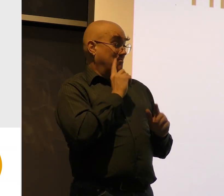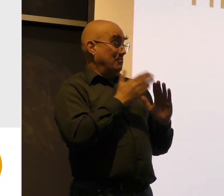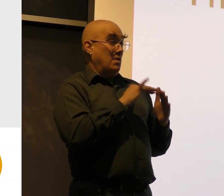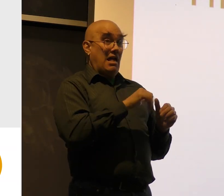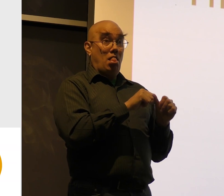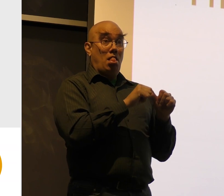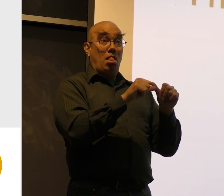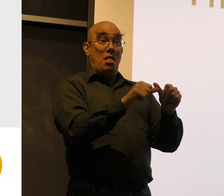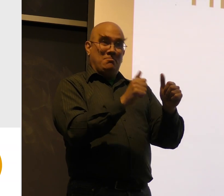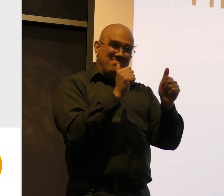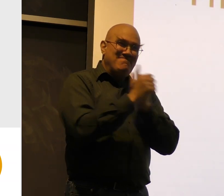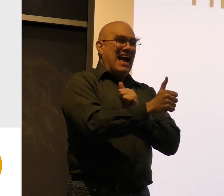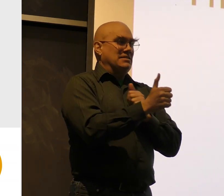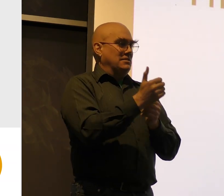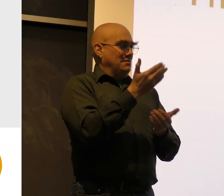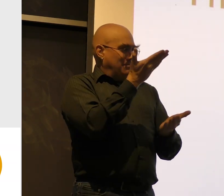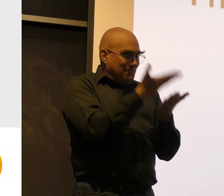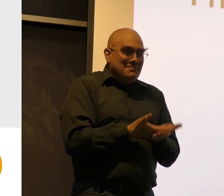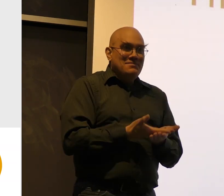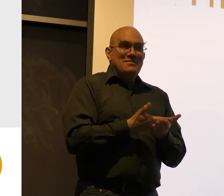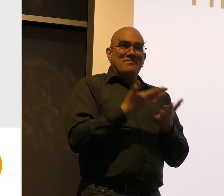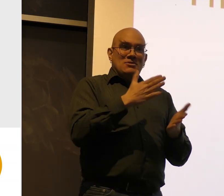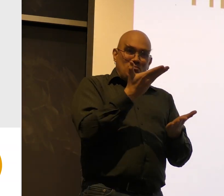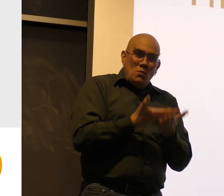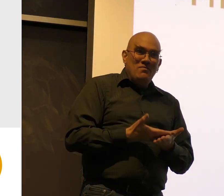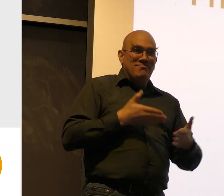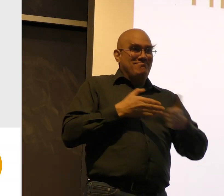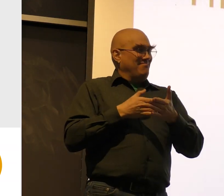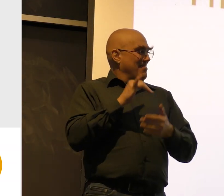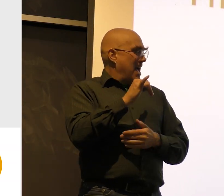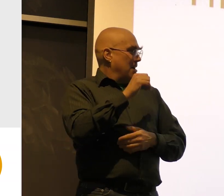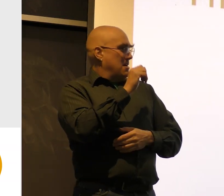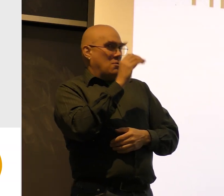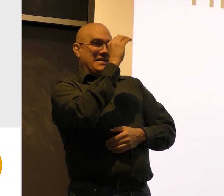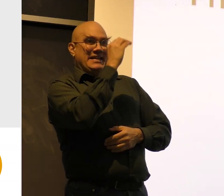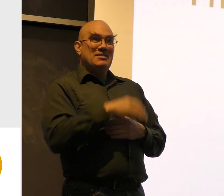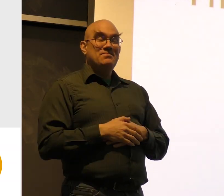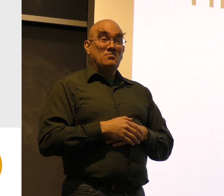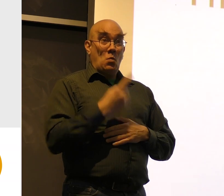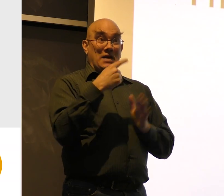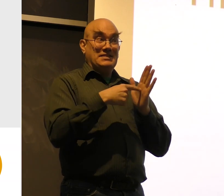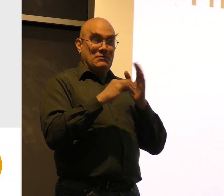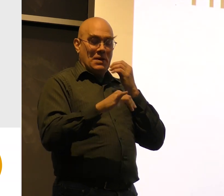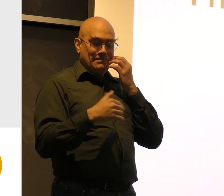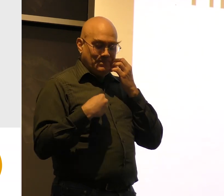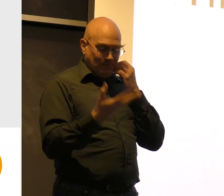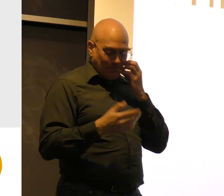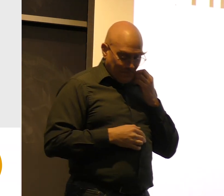those pronouncements, and really those continue until they are validated to be more than just opinion. I